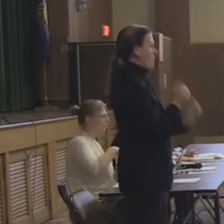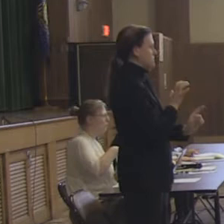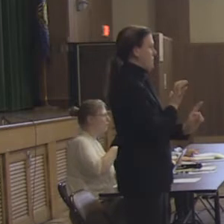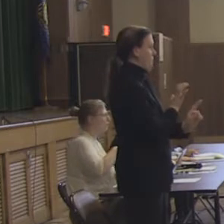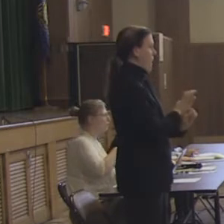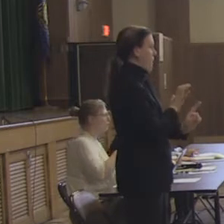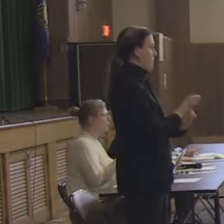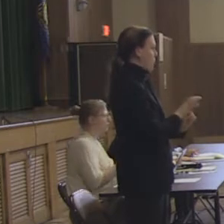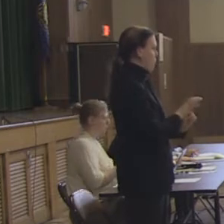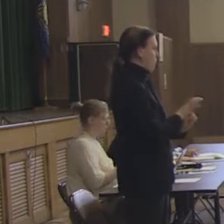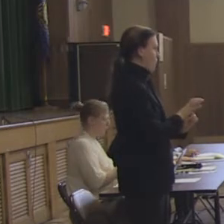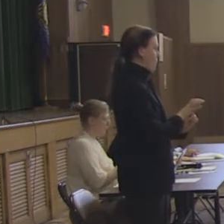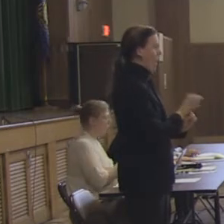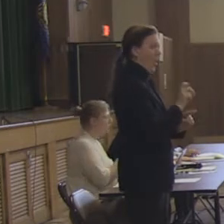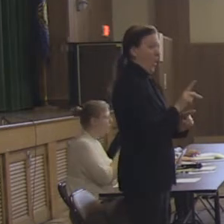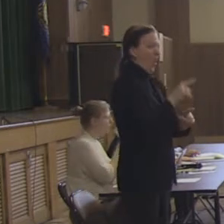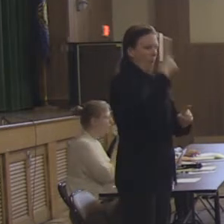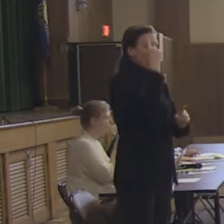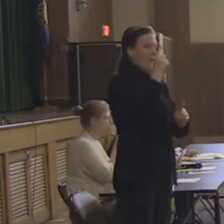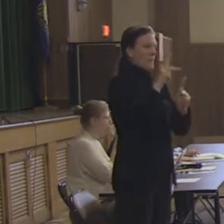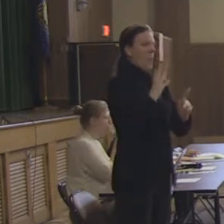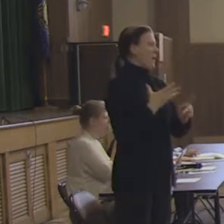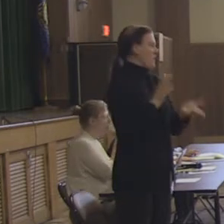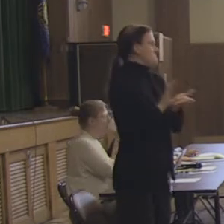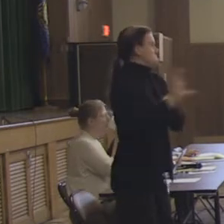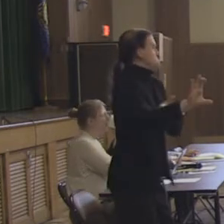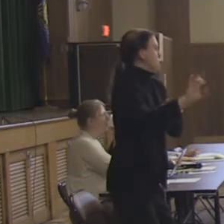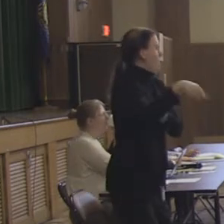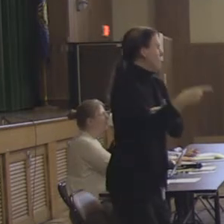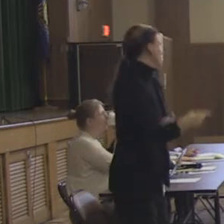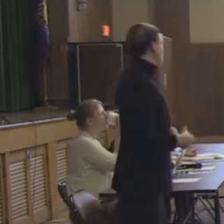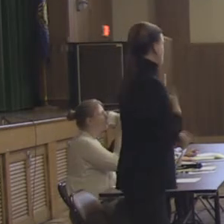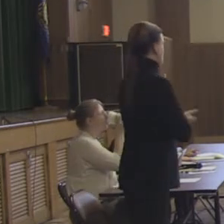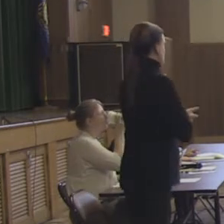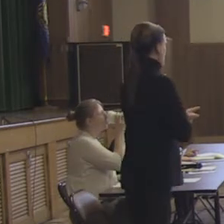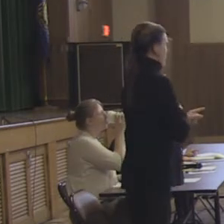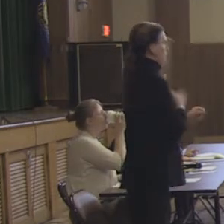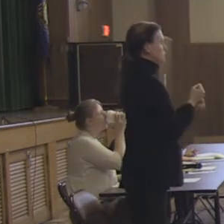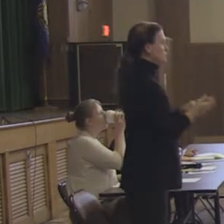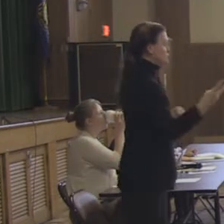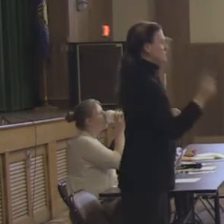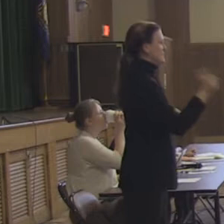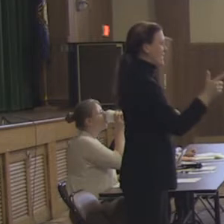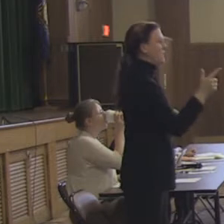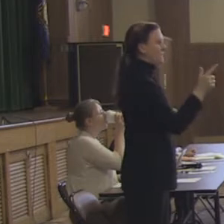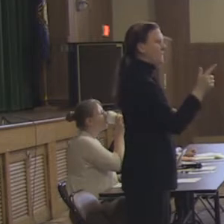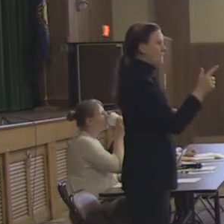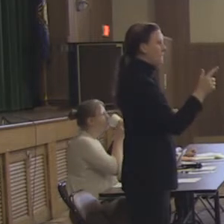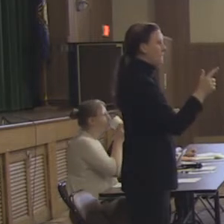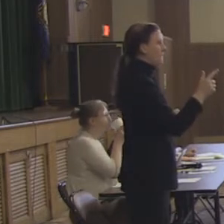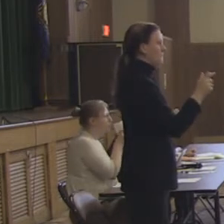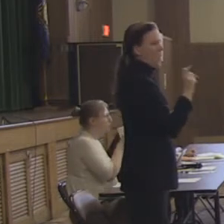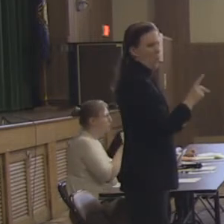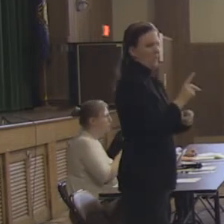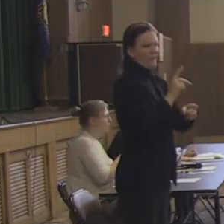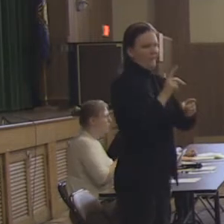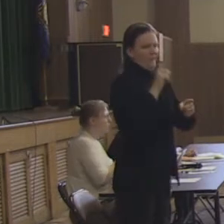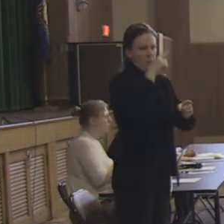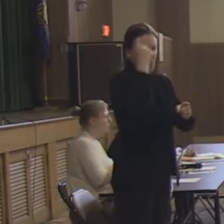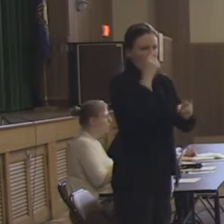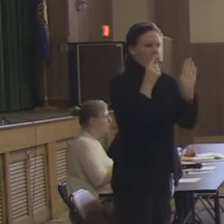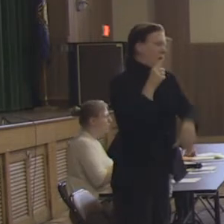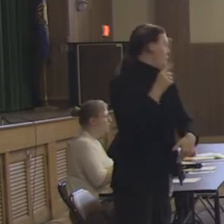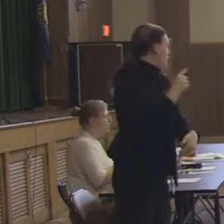Mm-hmm. So the money usually goes to that particular person. And so although we study, learn, and we say the word cultural